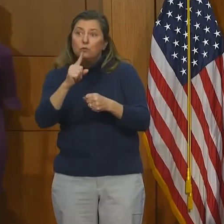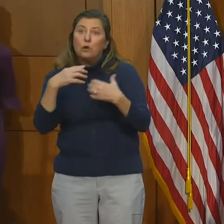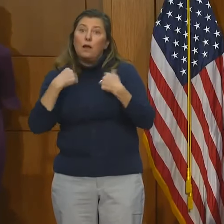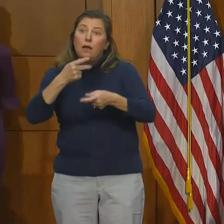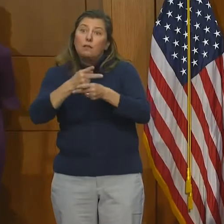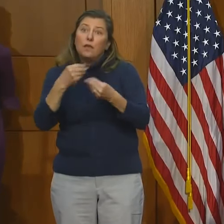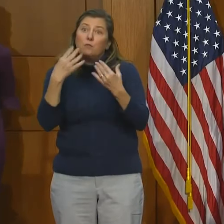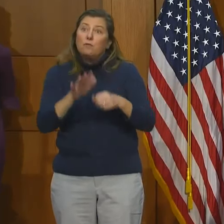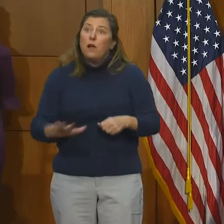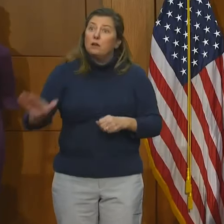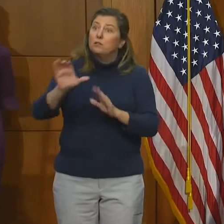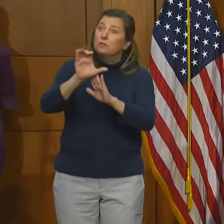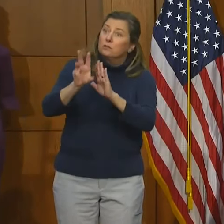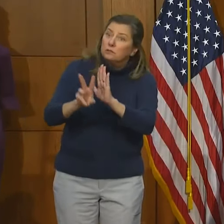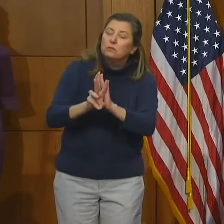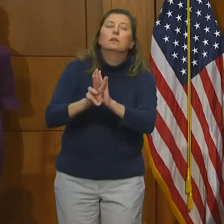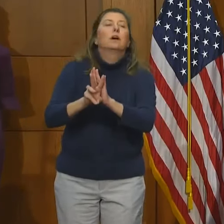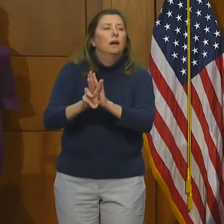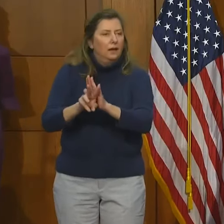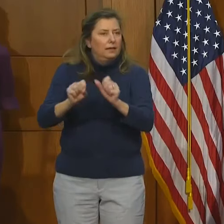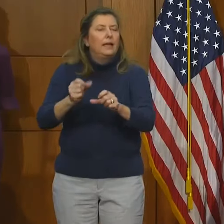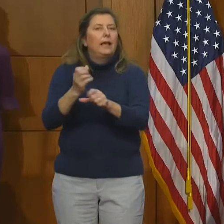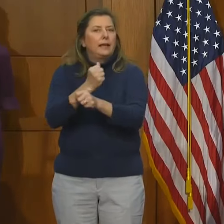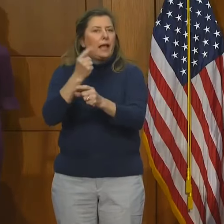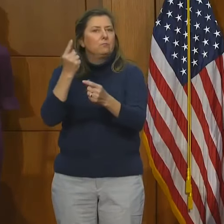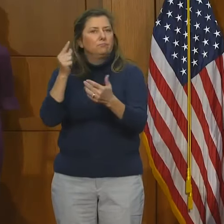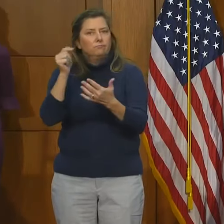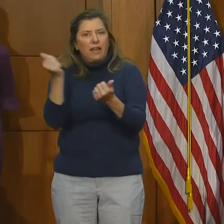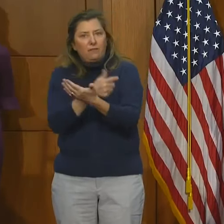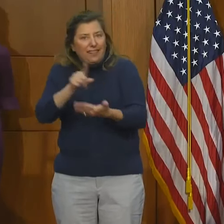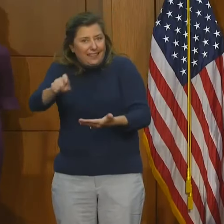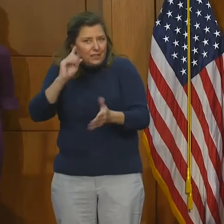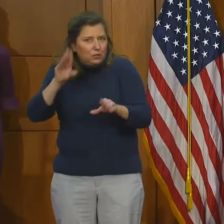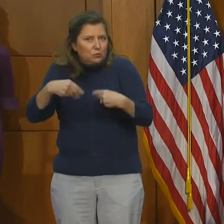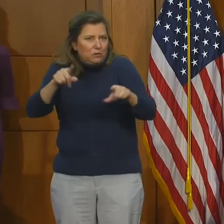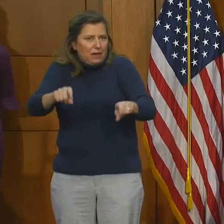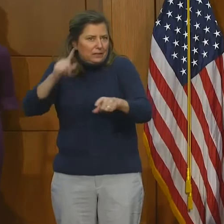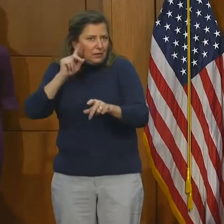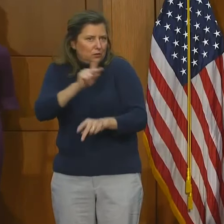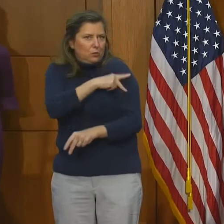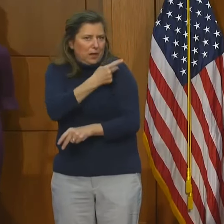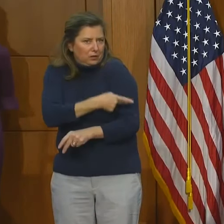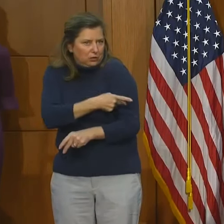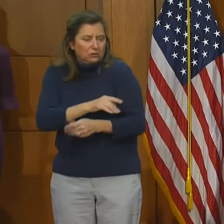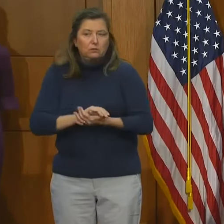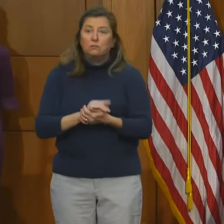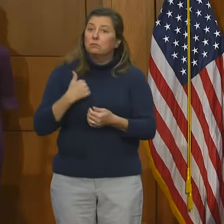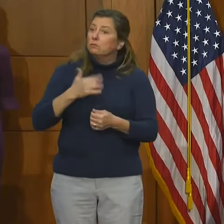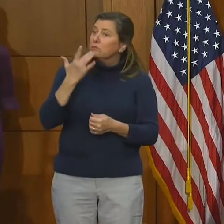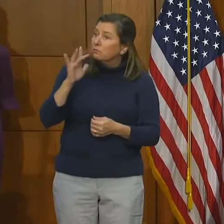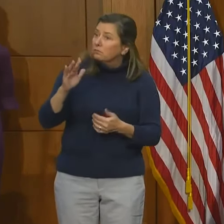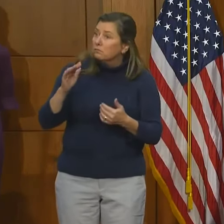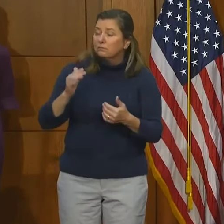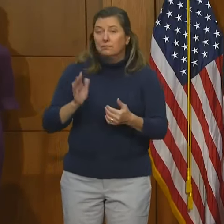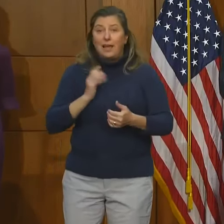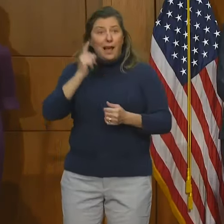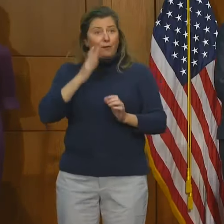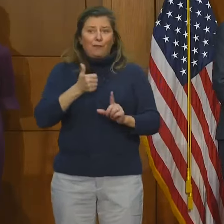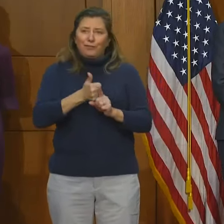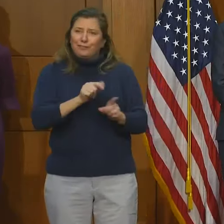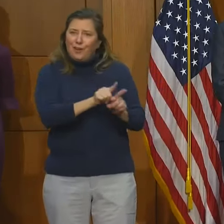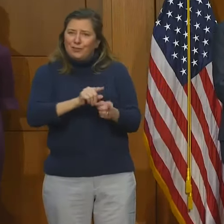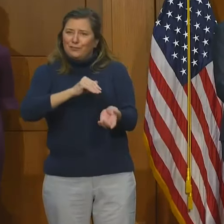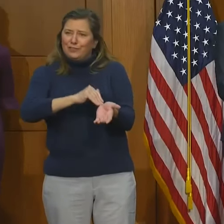providers across the Commonwealth can access the resources they need to test patients. We are lucky enough to have a physician as our